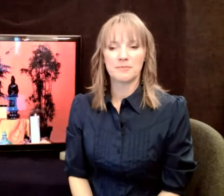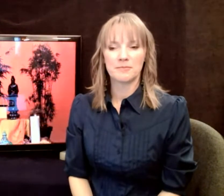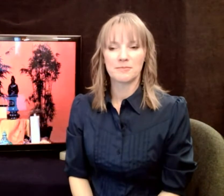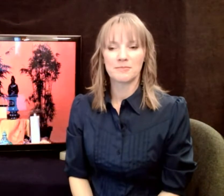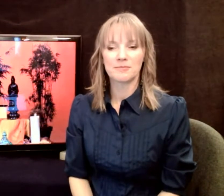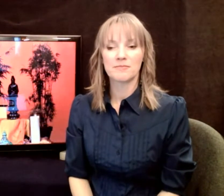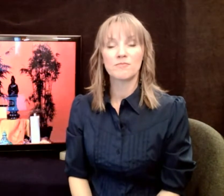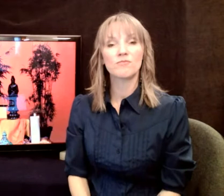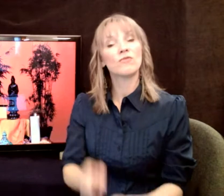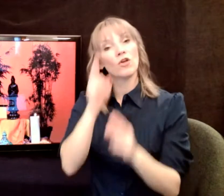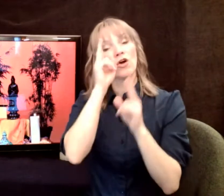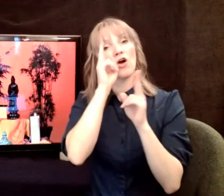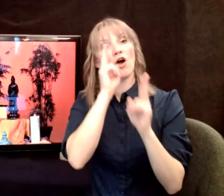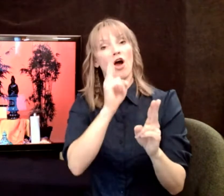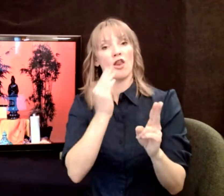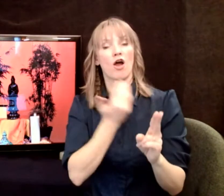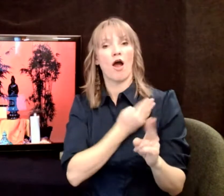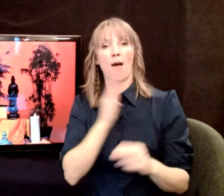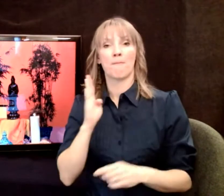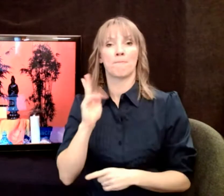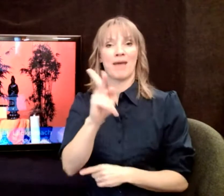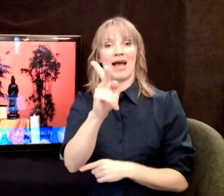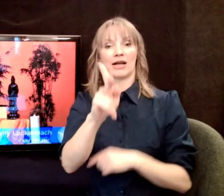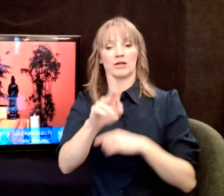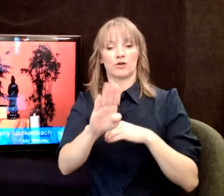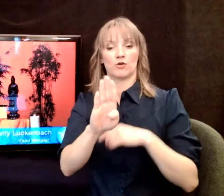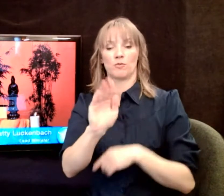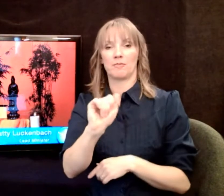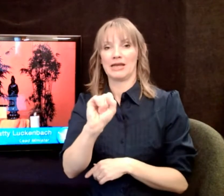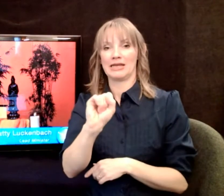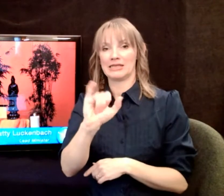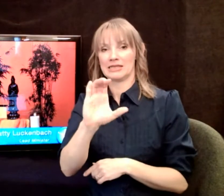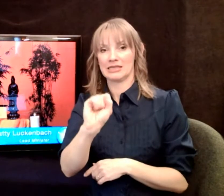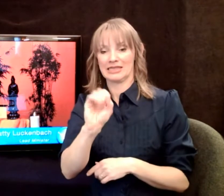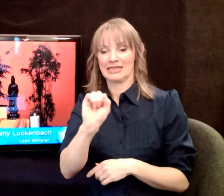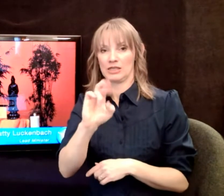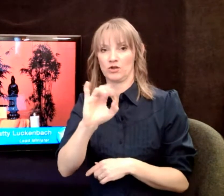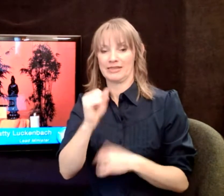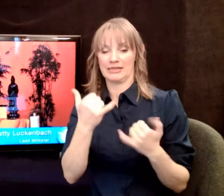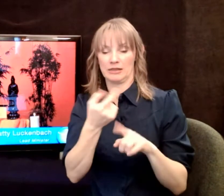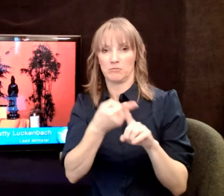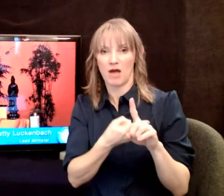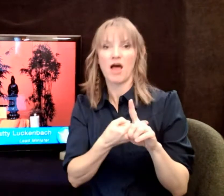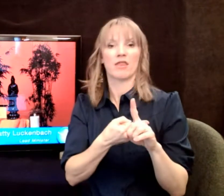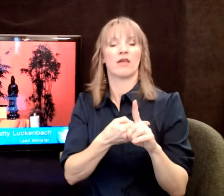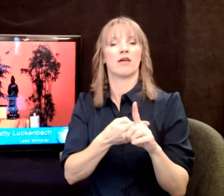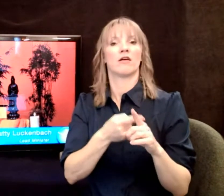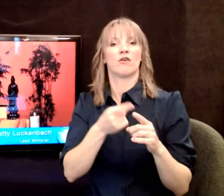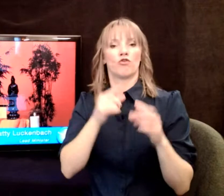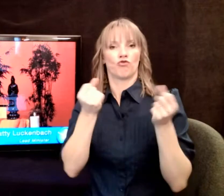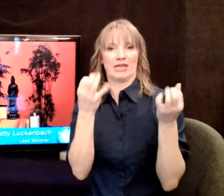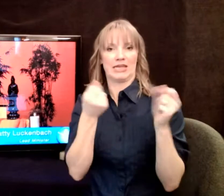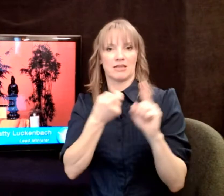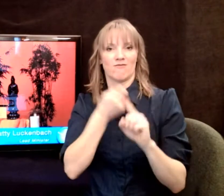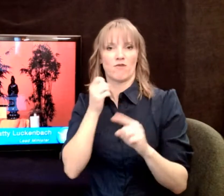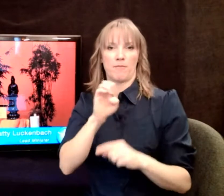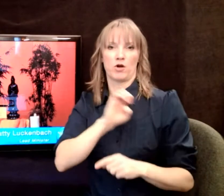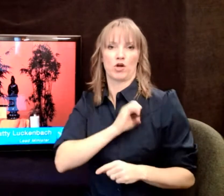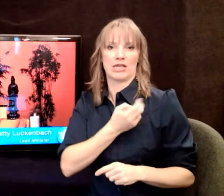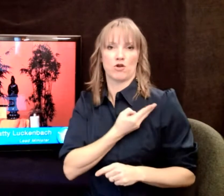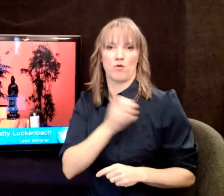In honor of our Back to Basics series this month, our readings come from our founder, Ernest Holmes.